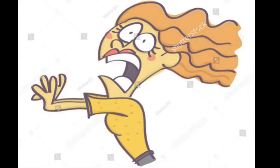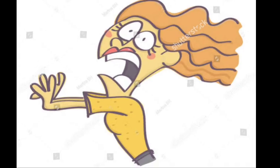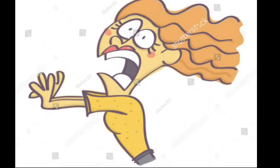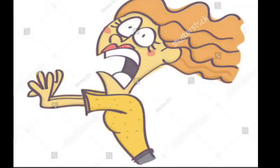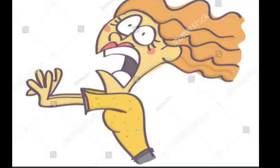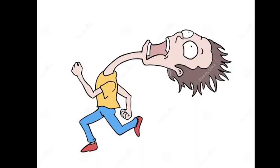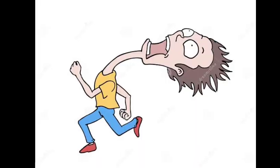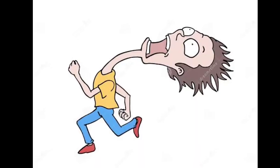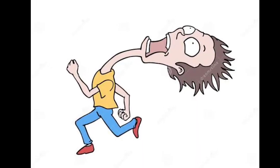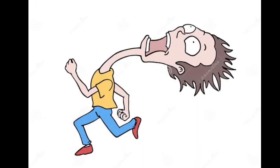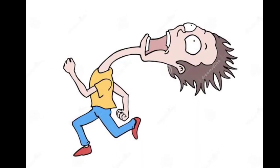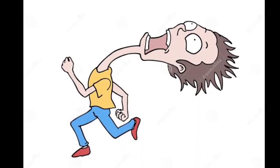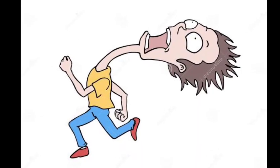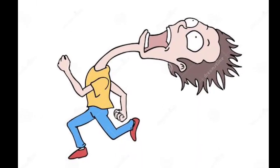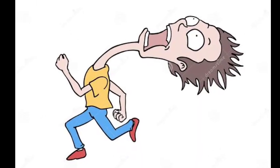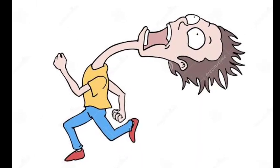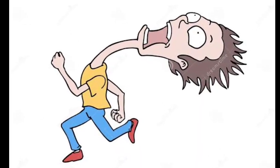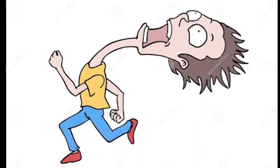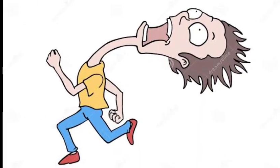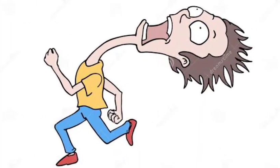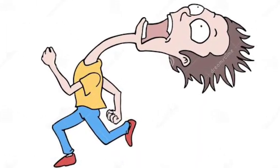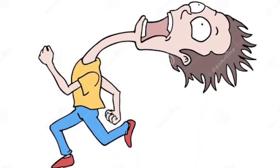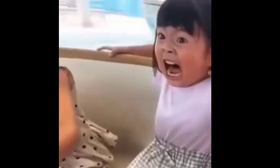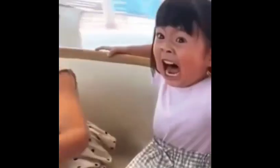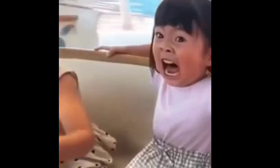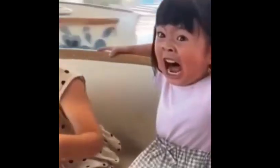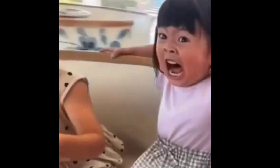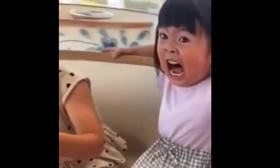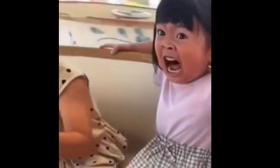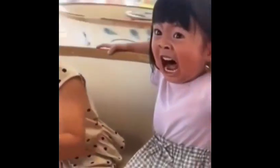chamani pione taneka.